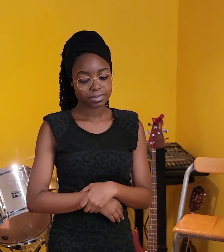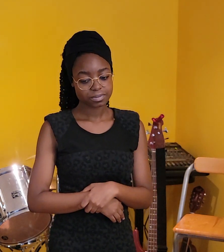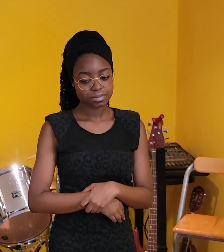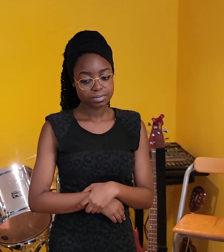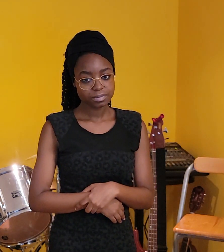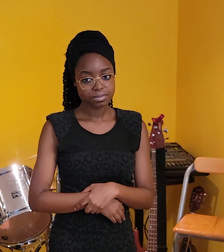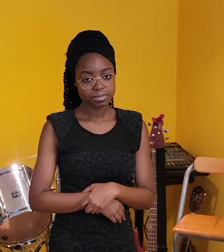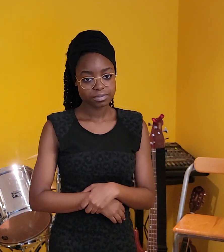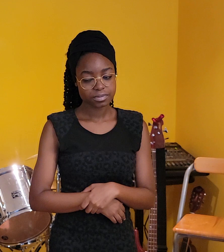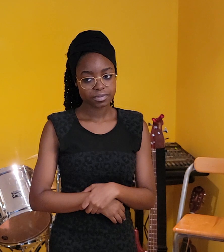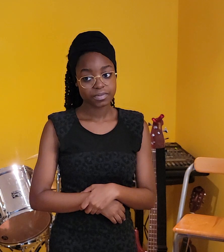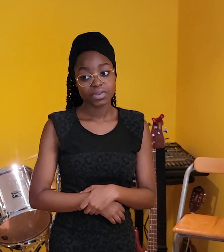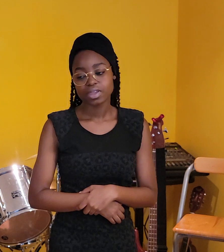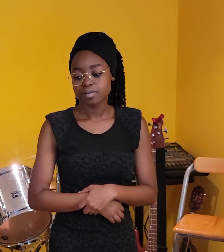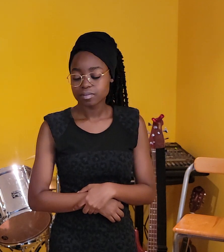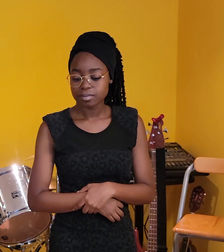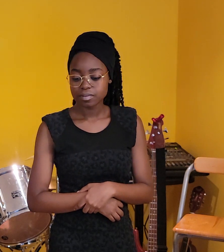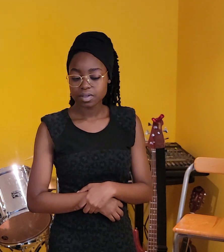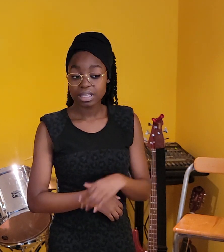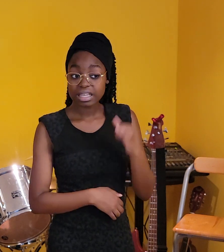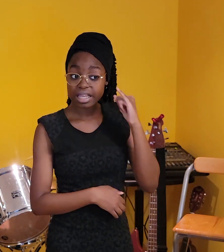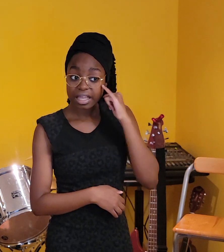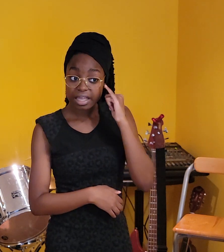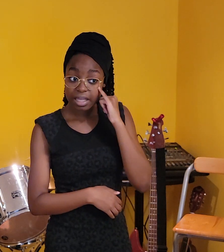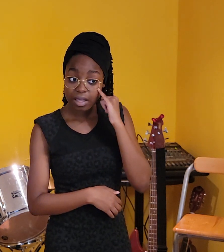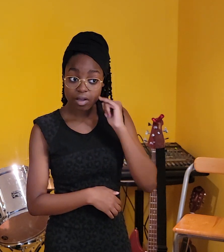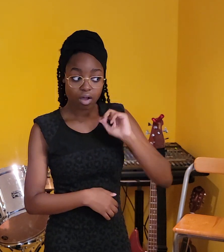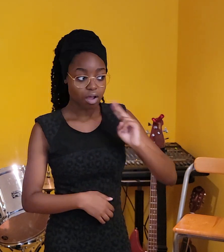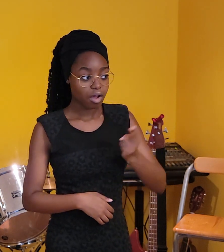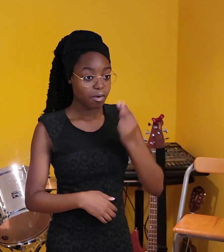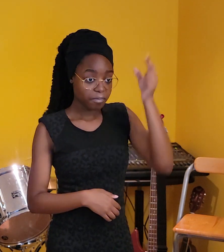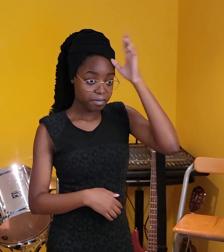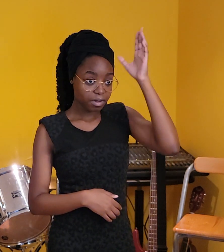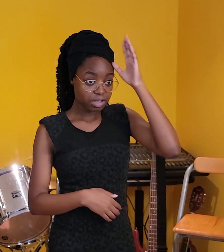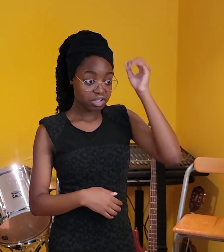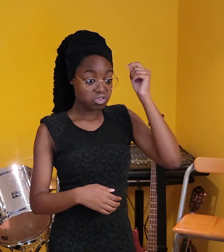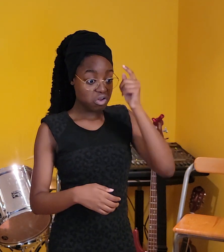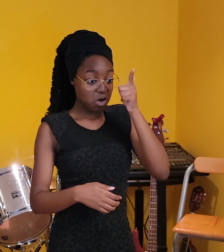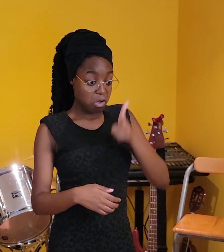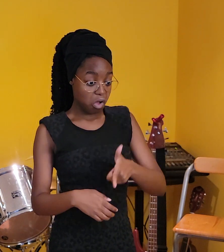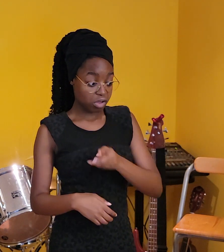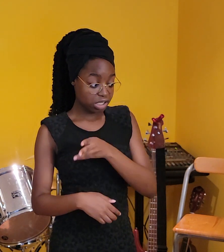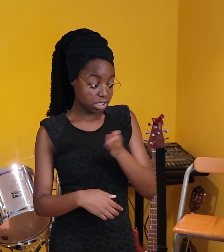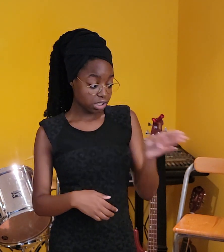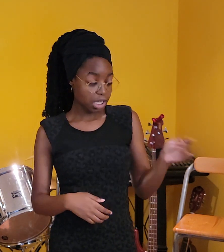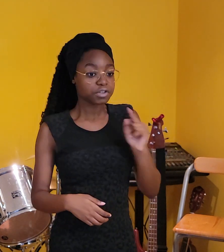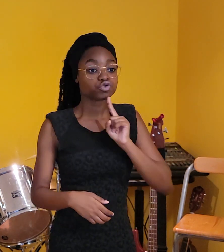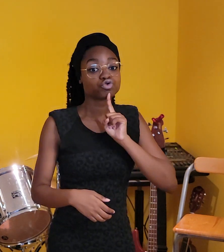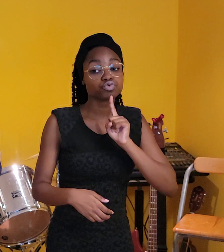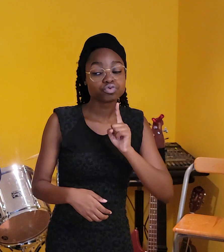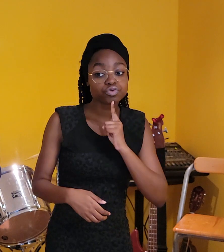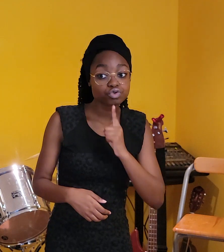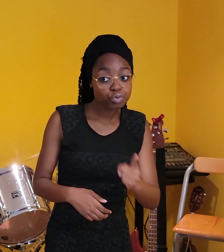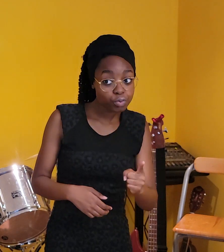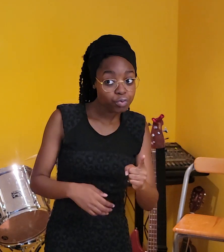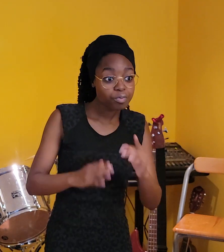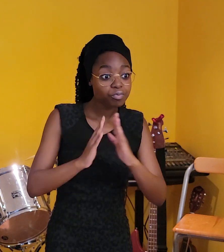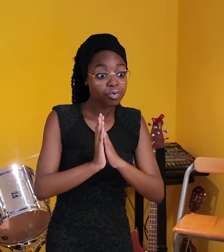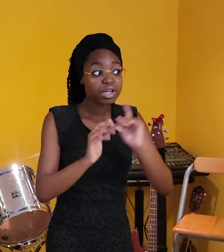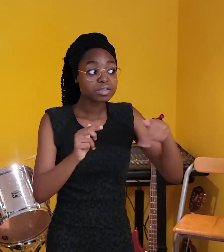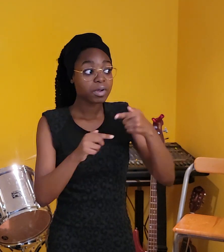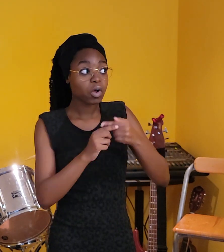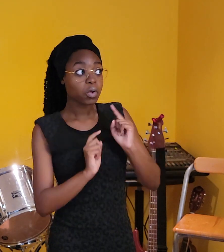So if our Father is all this, then true prayer is really coming into his